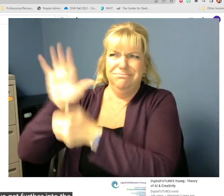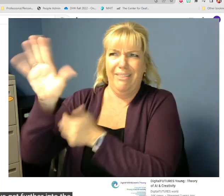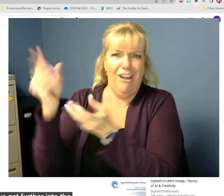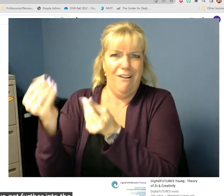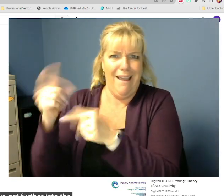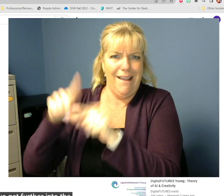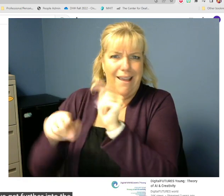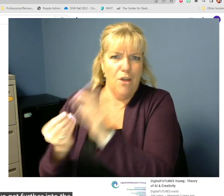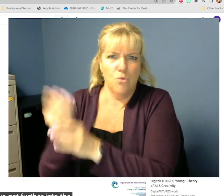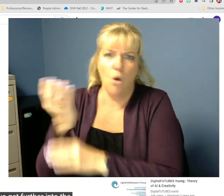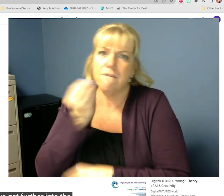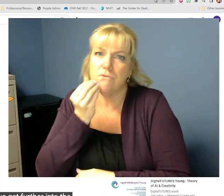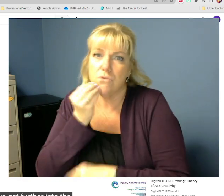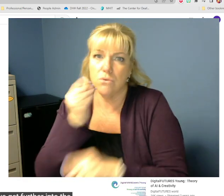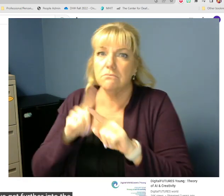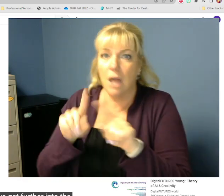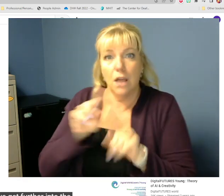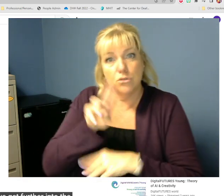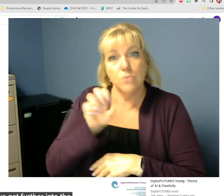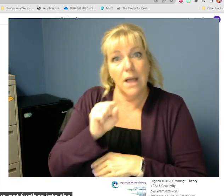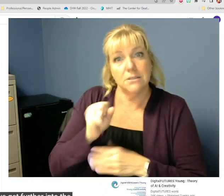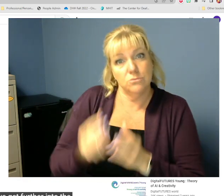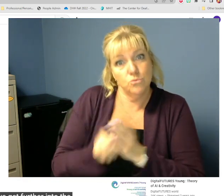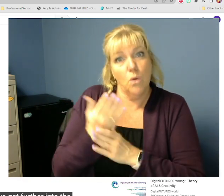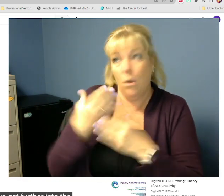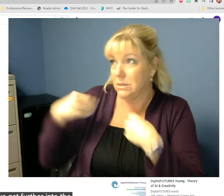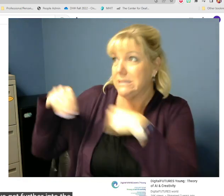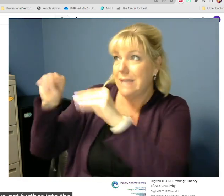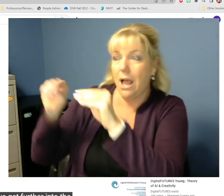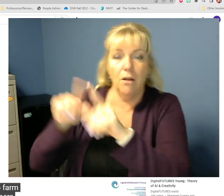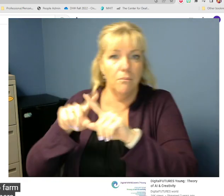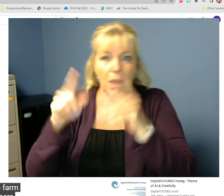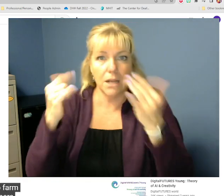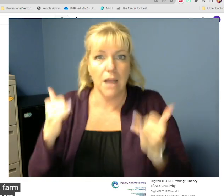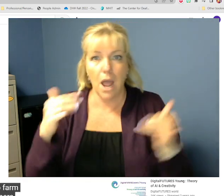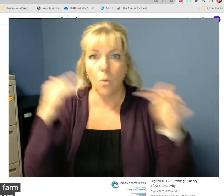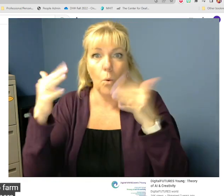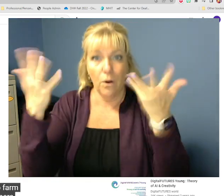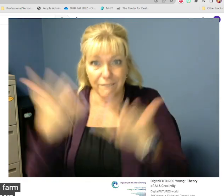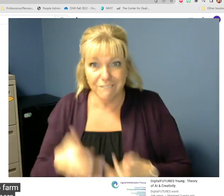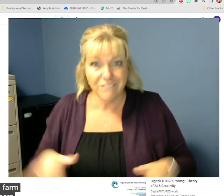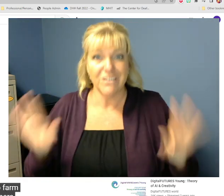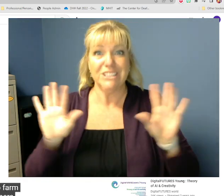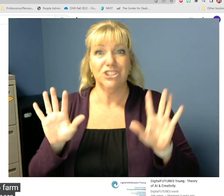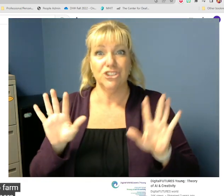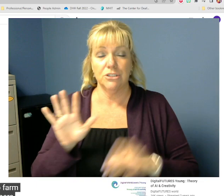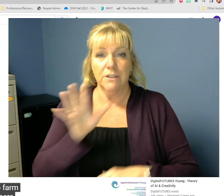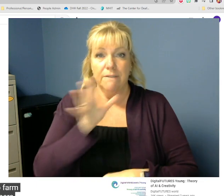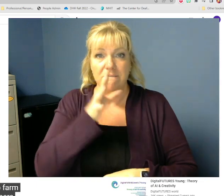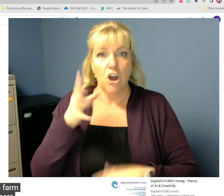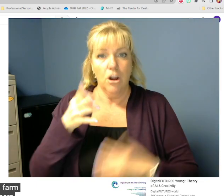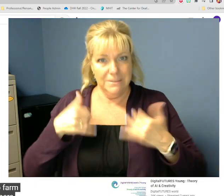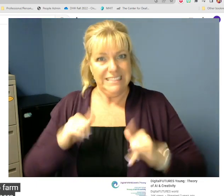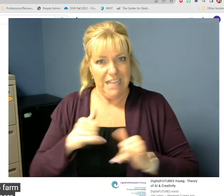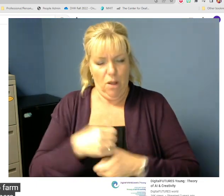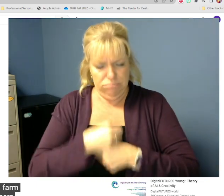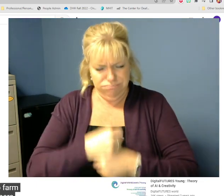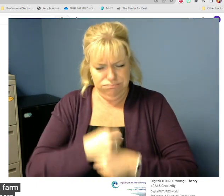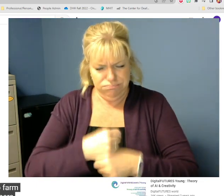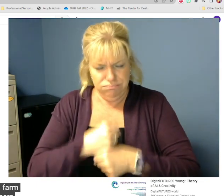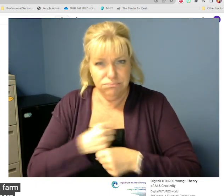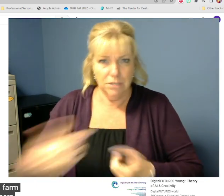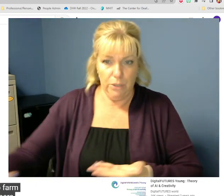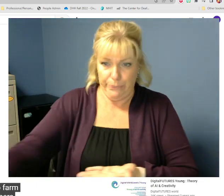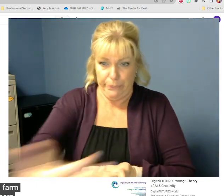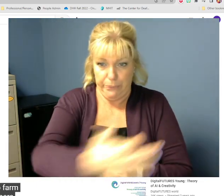the world. But now, as we get further into the 20s, Europe's starting to be able to farm